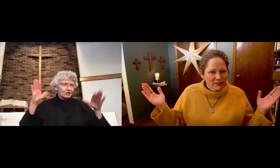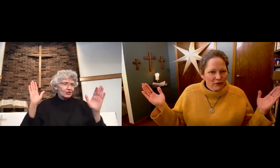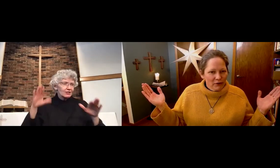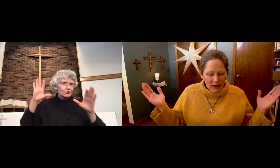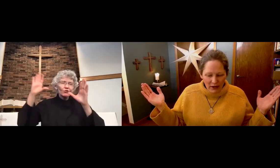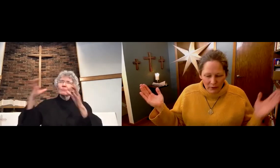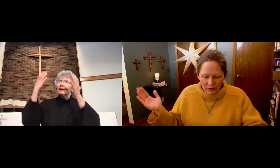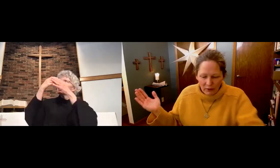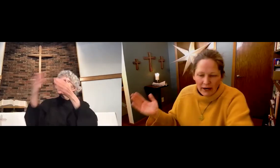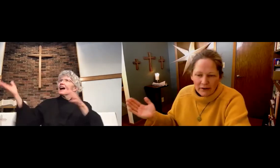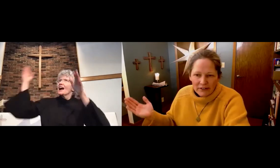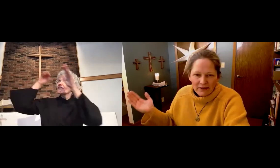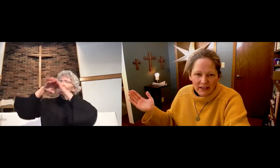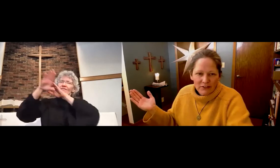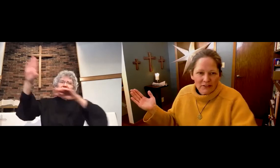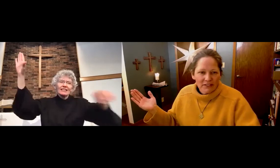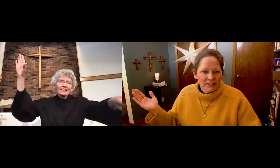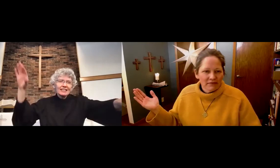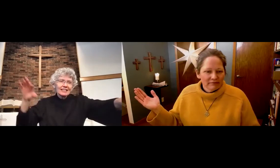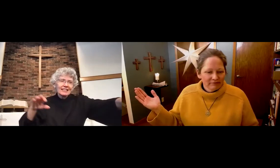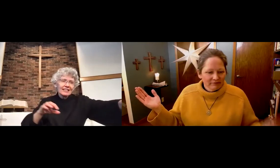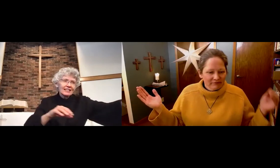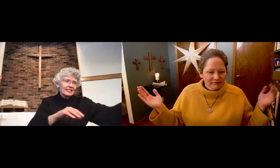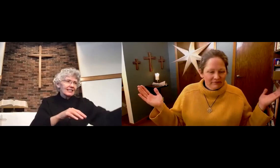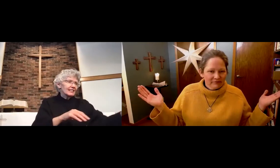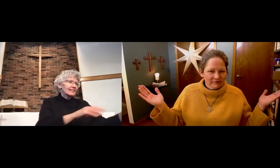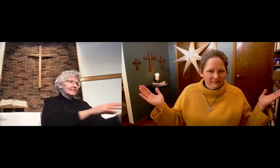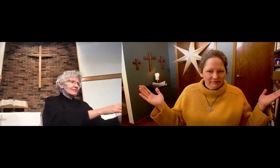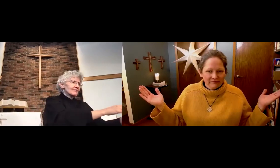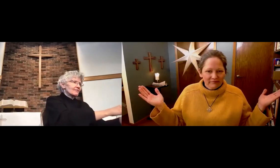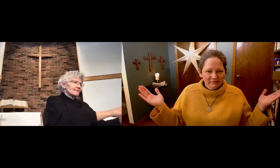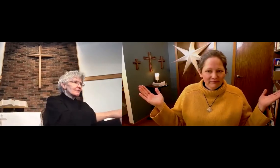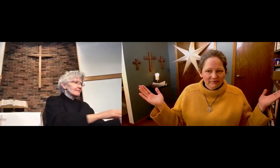And so with the choirs of angels,